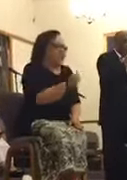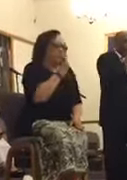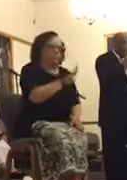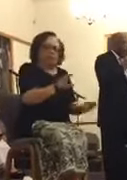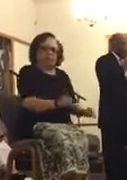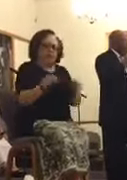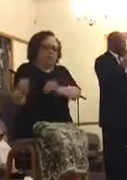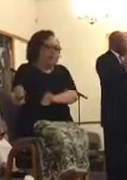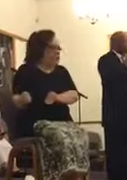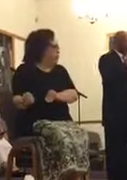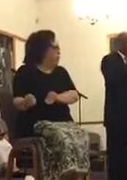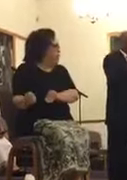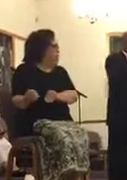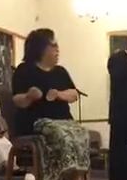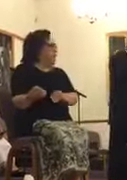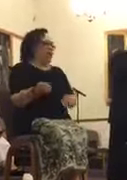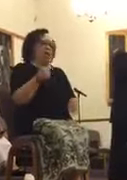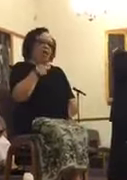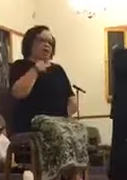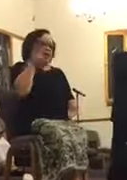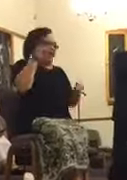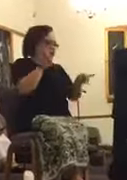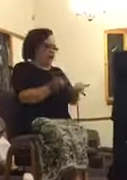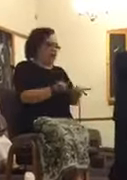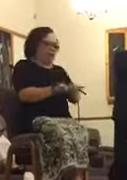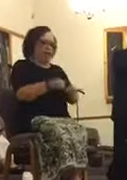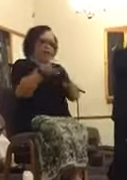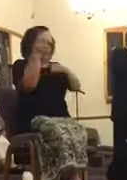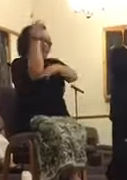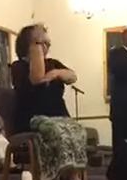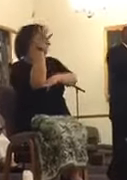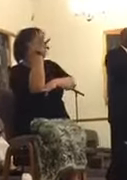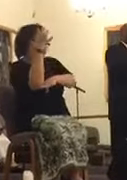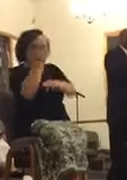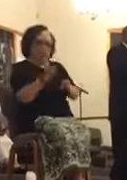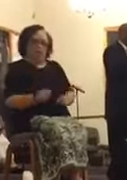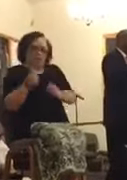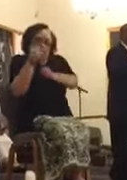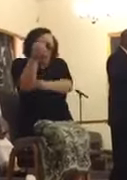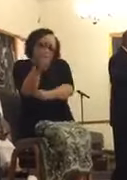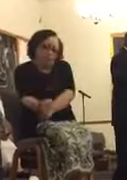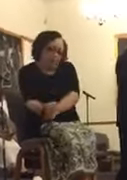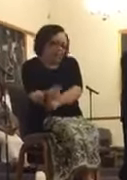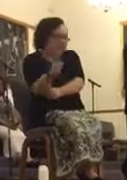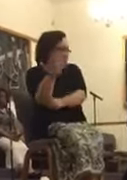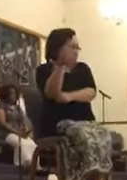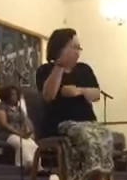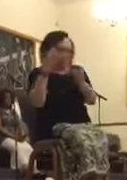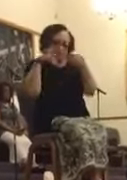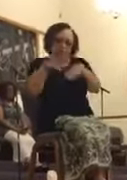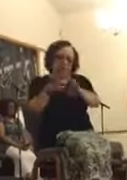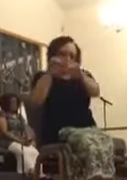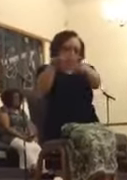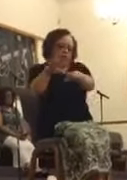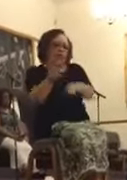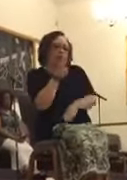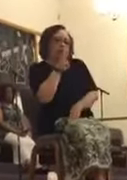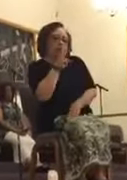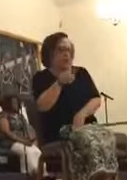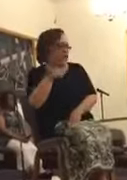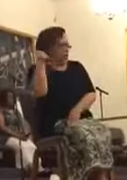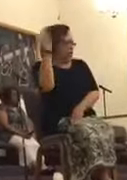moved. I'm like a tree planted by the rivers of waters. I shall not